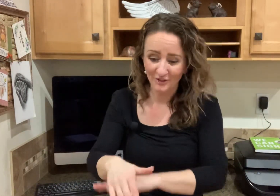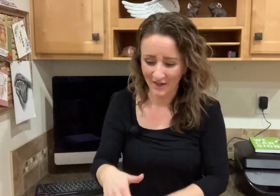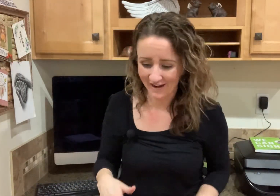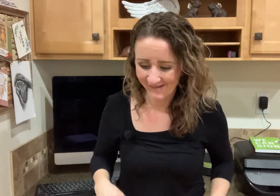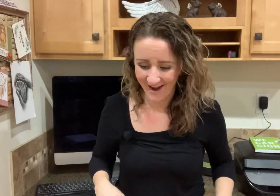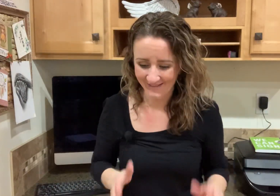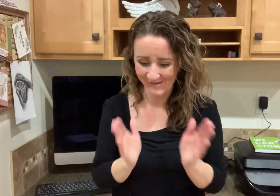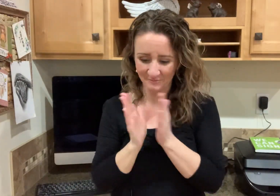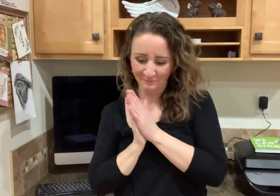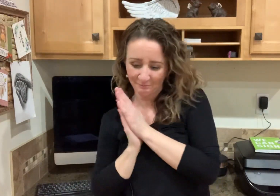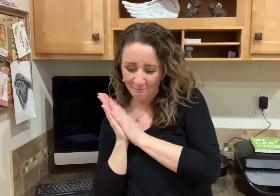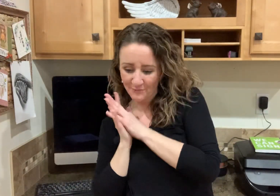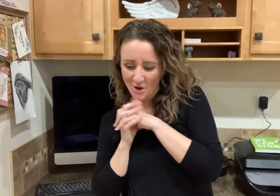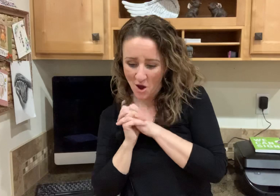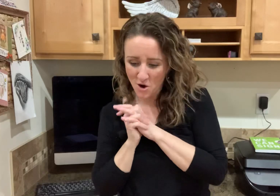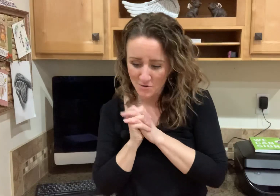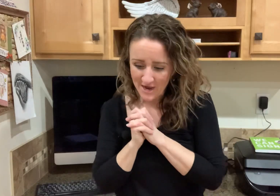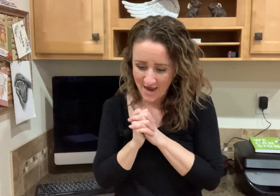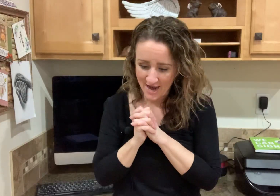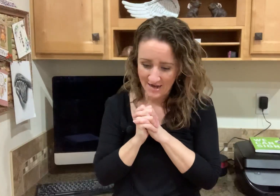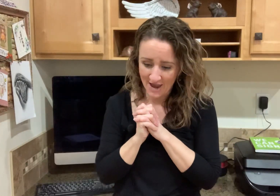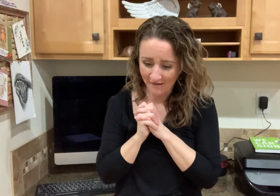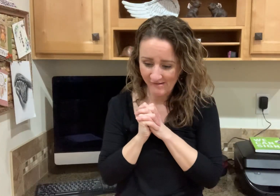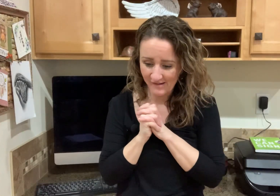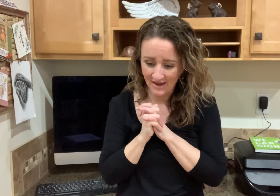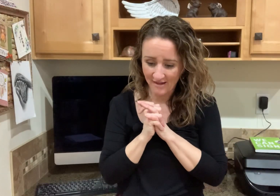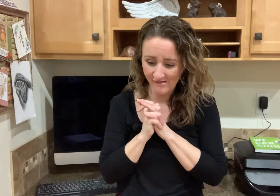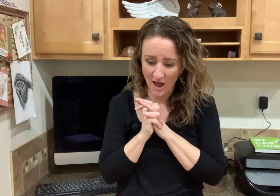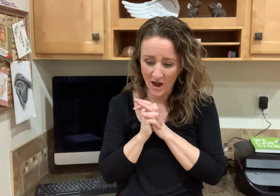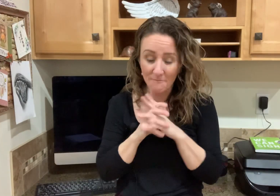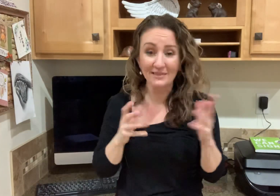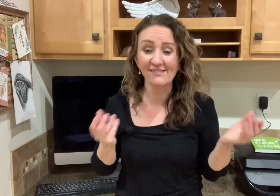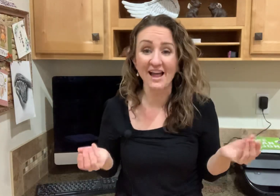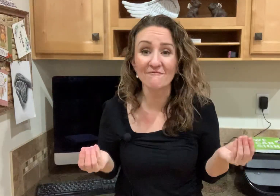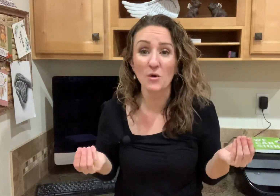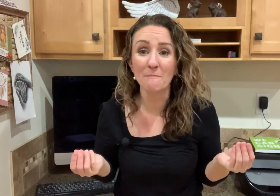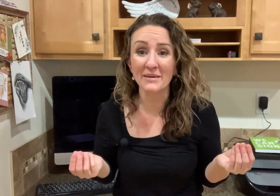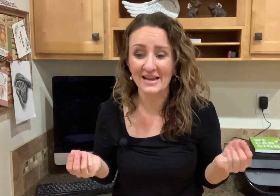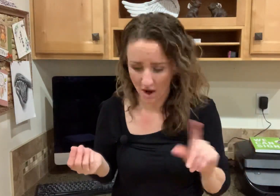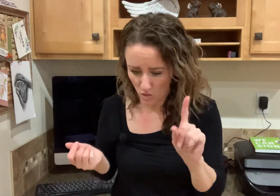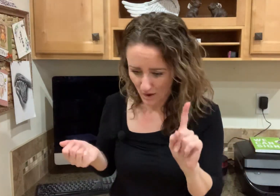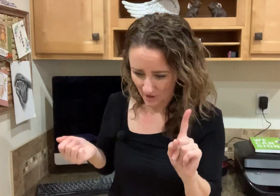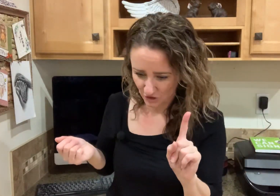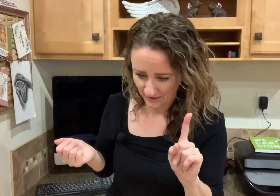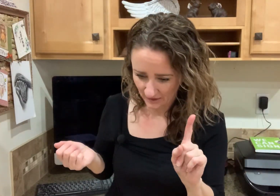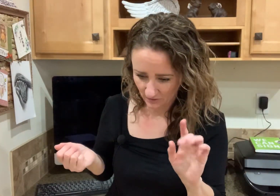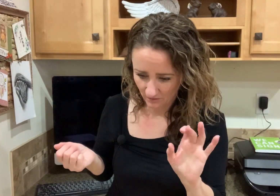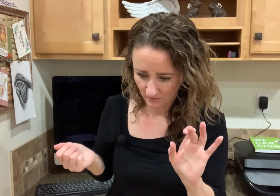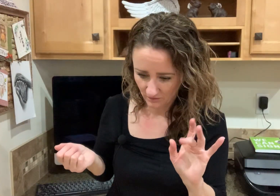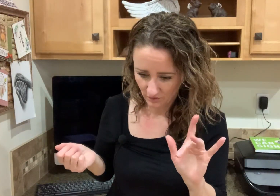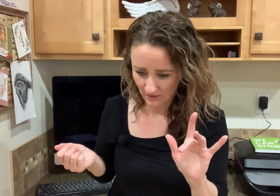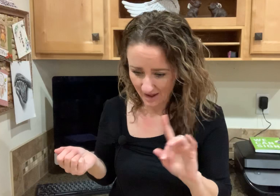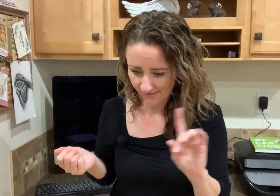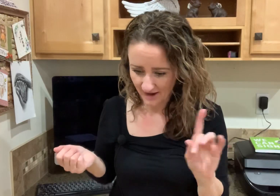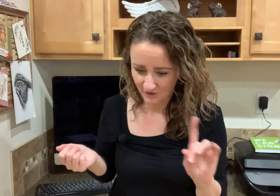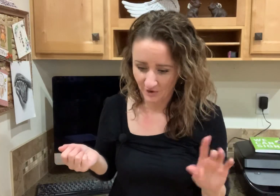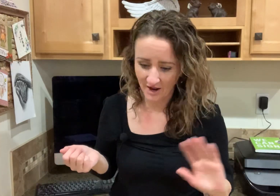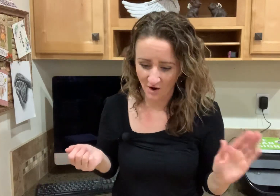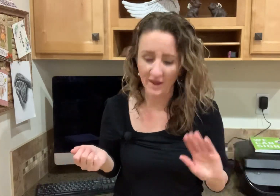night signs. Okay, next is this sign for midnight. Oh, actually, last night, tonight. Okay, we